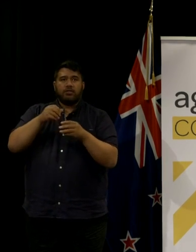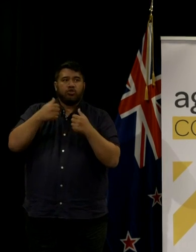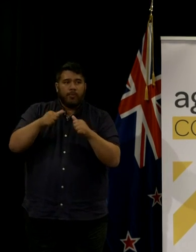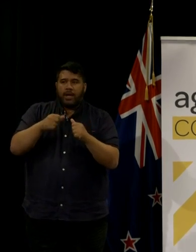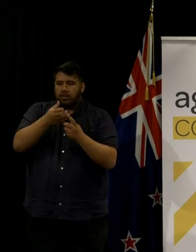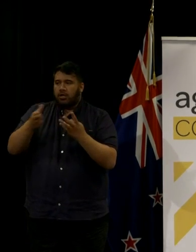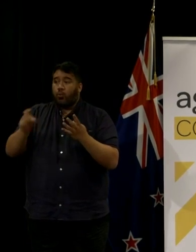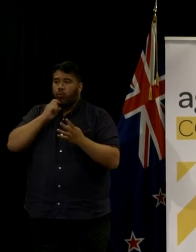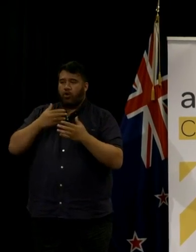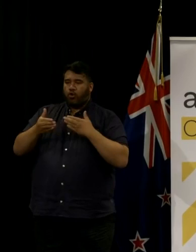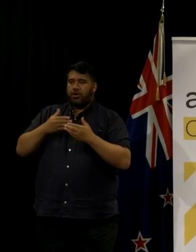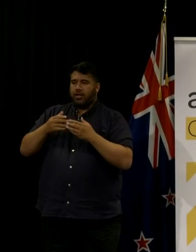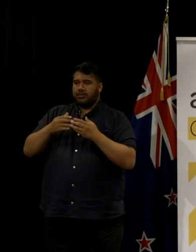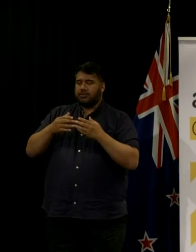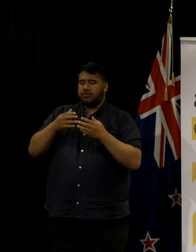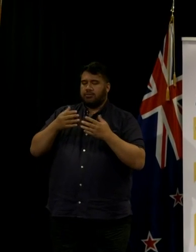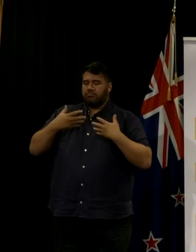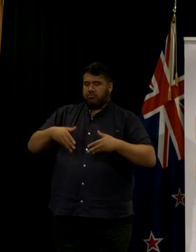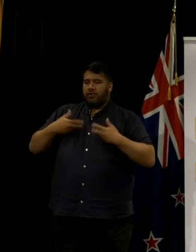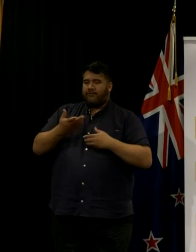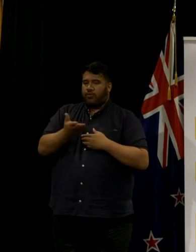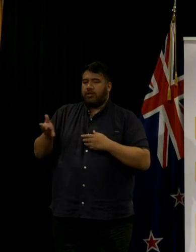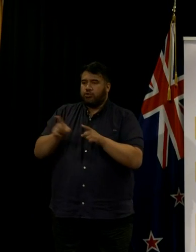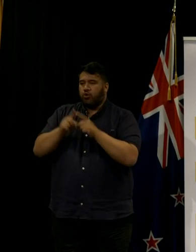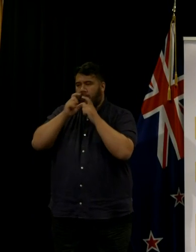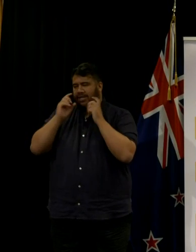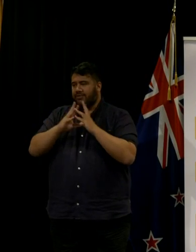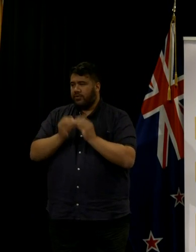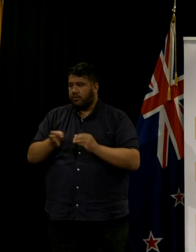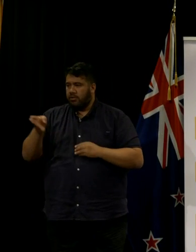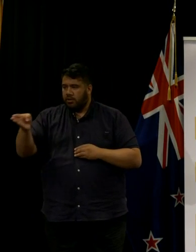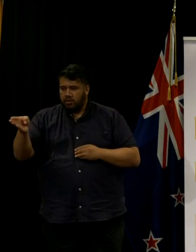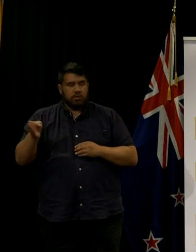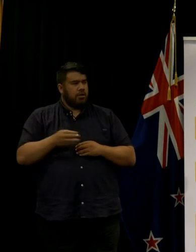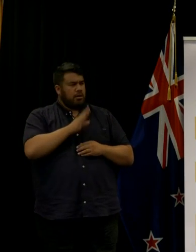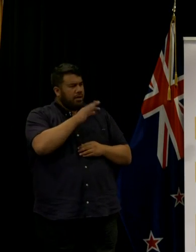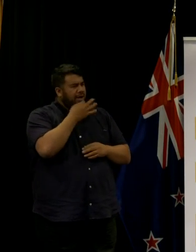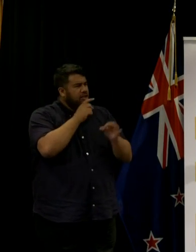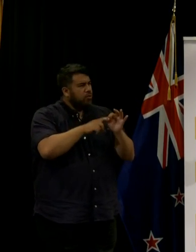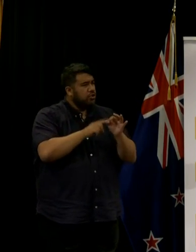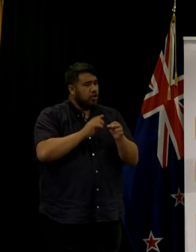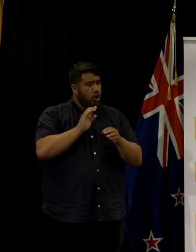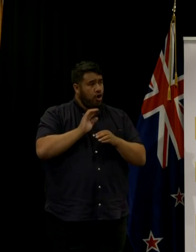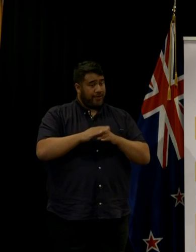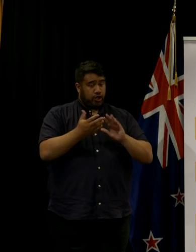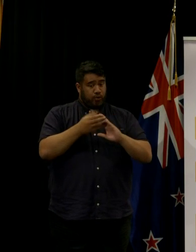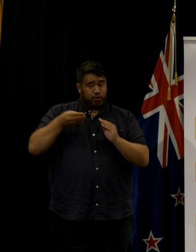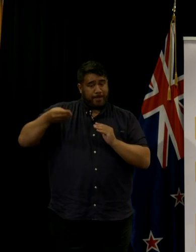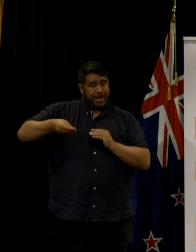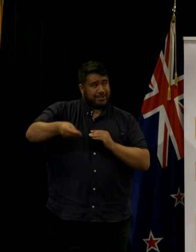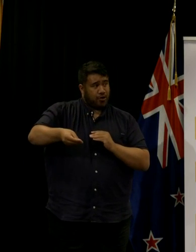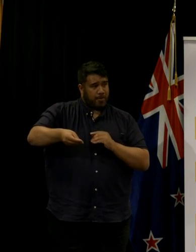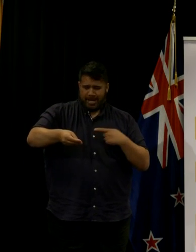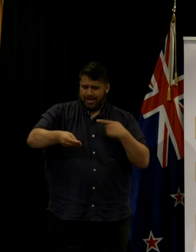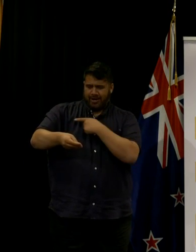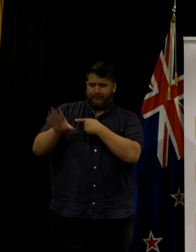other places. For the 4 cases where of community transmission where there isn't a noticeable source of the virus, why